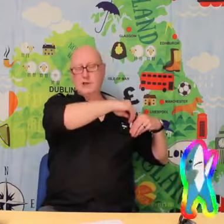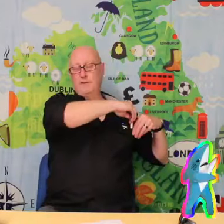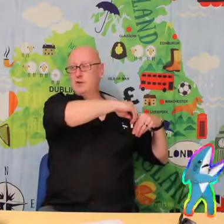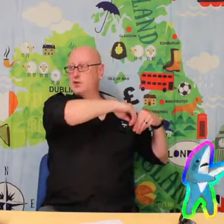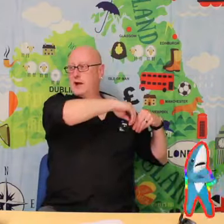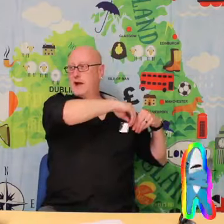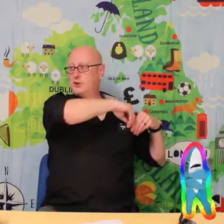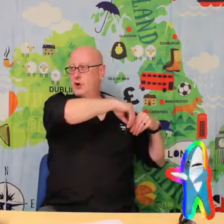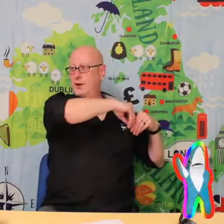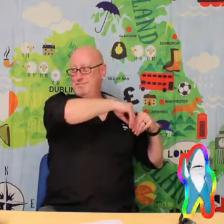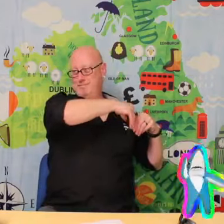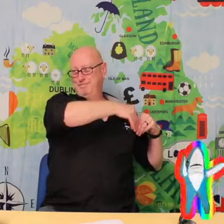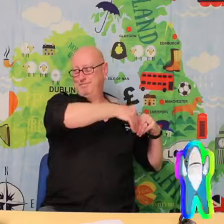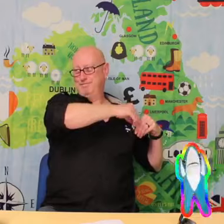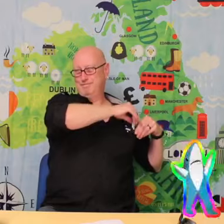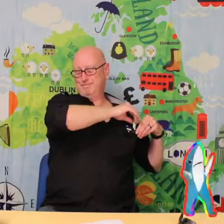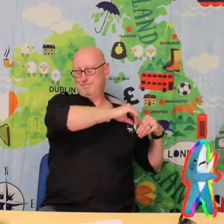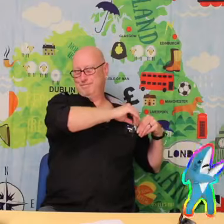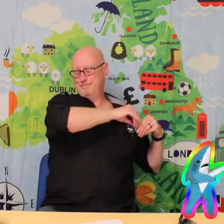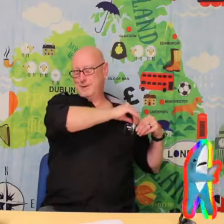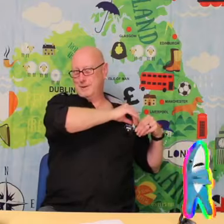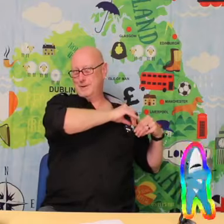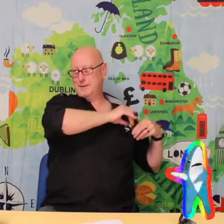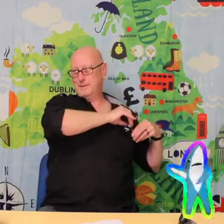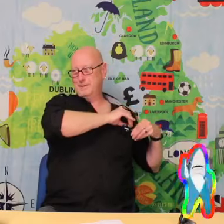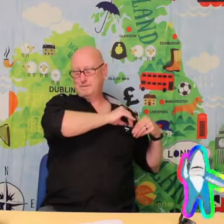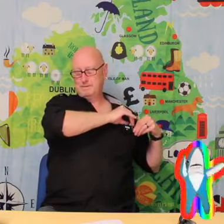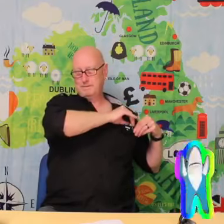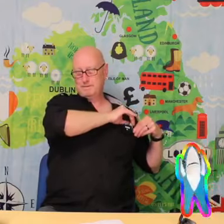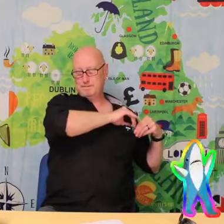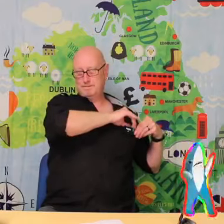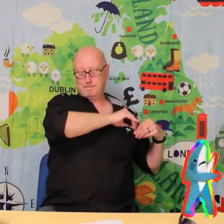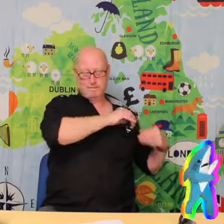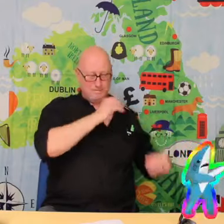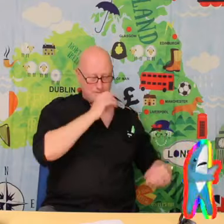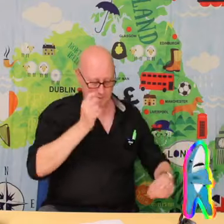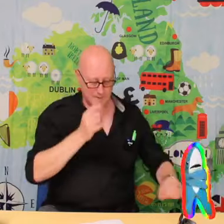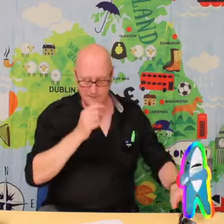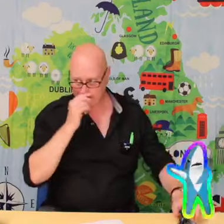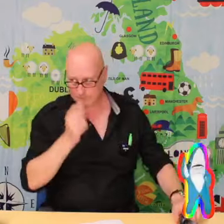he does your large drawing. Oh. Do you know, I had a friend at university who